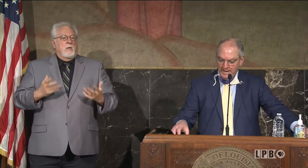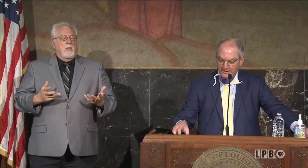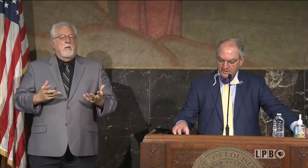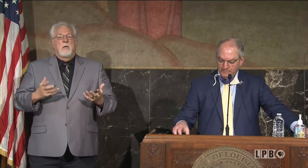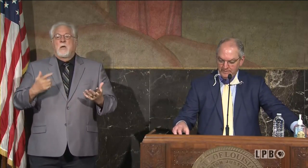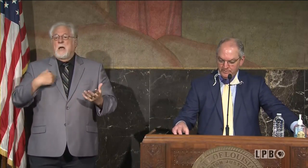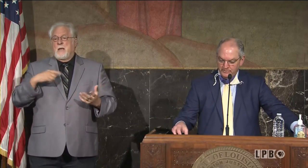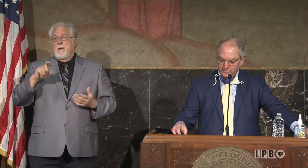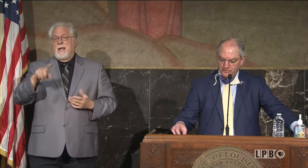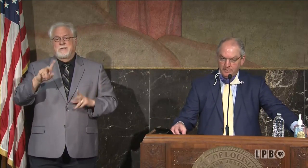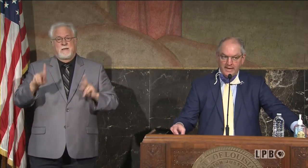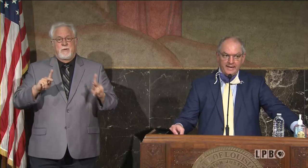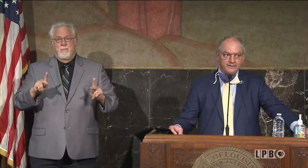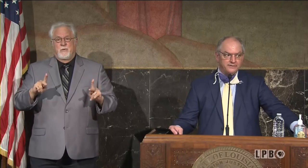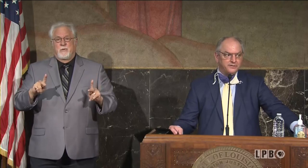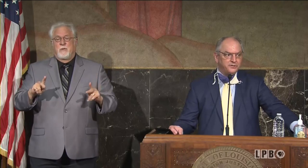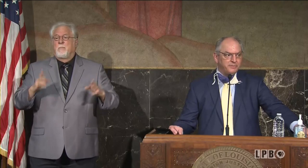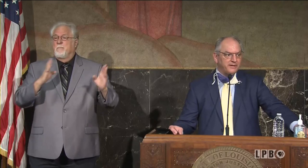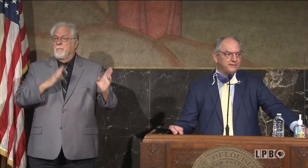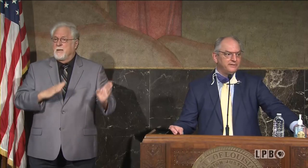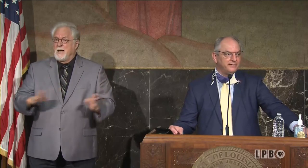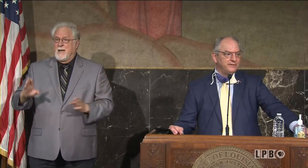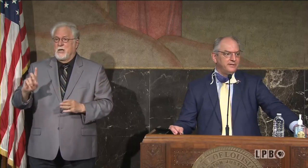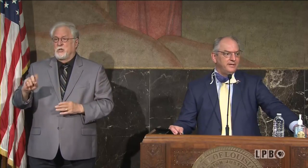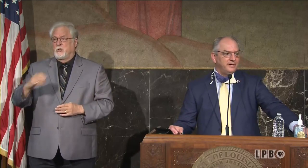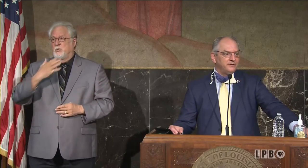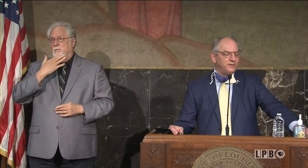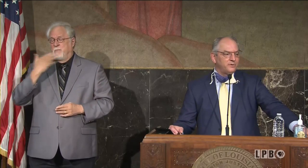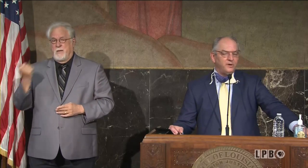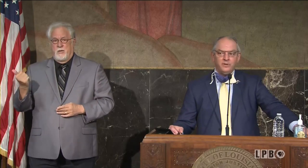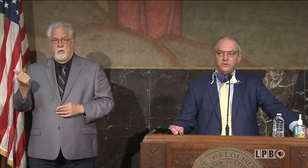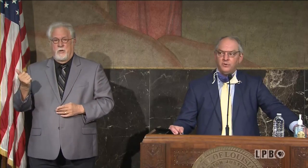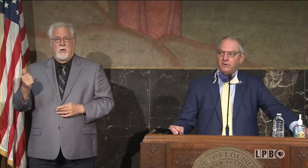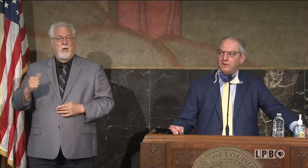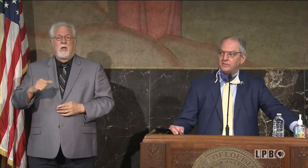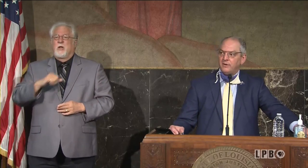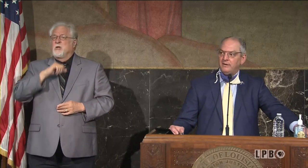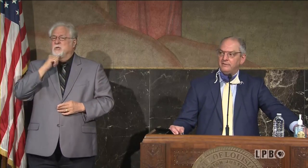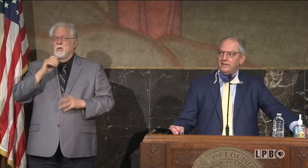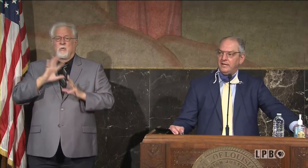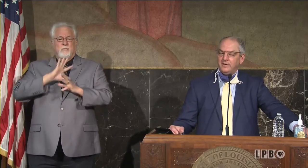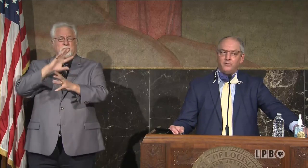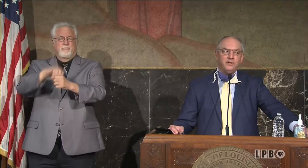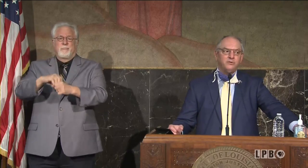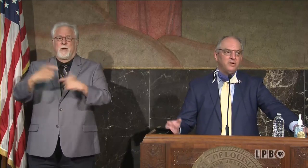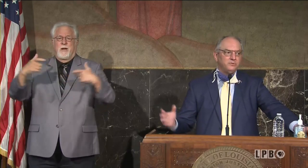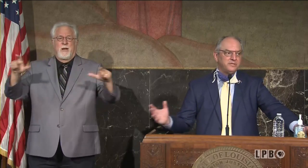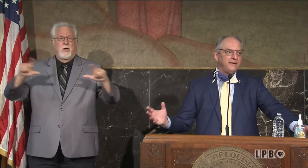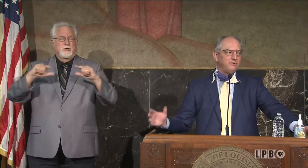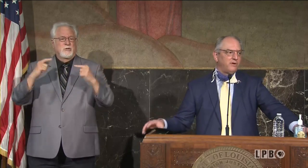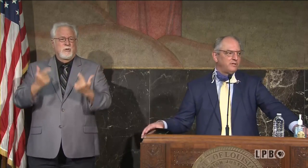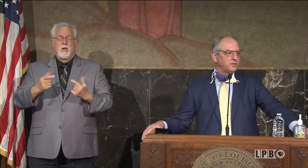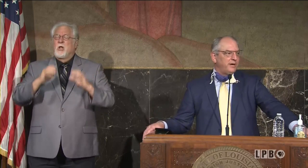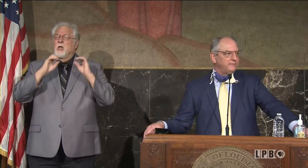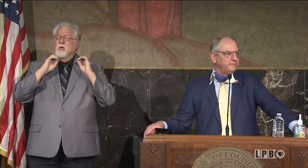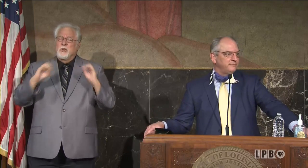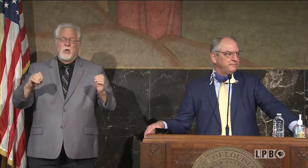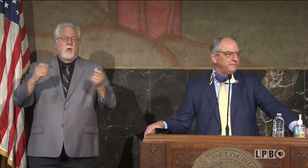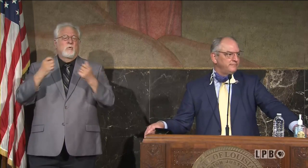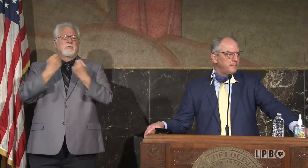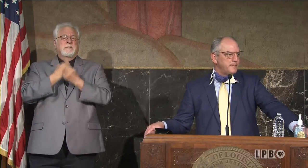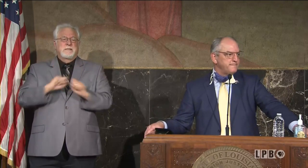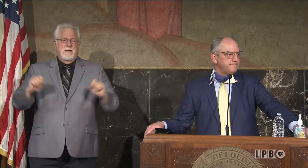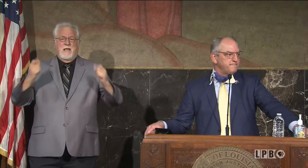So I'm asking people to plan to do better. Don't go into a large crowd. There is no safe large crowd.